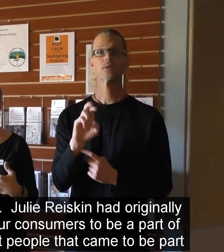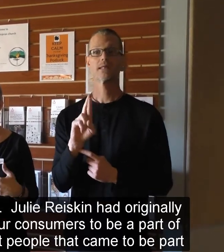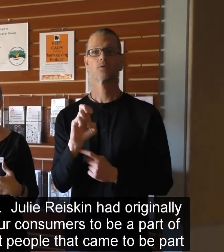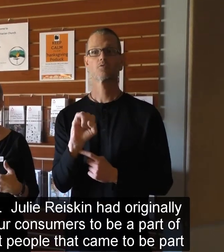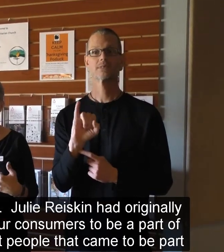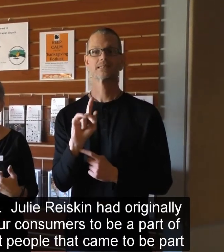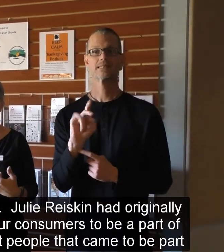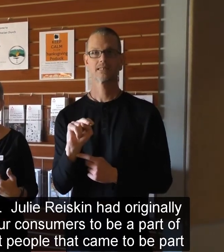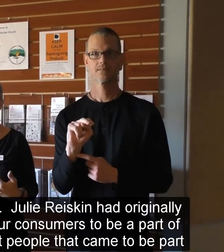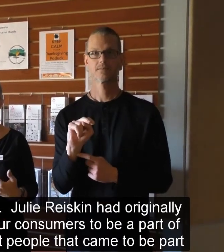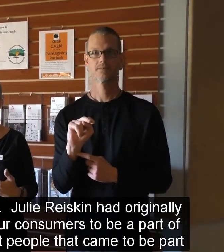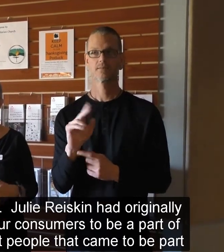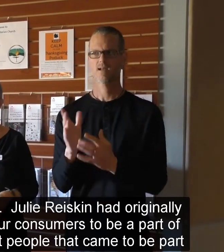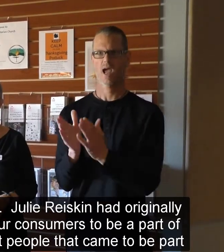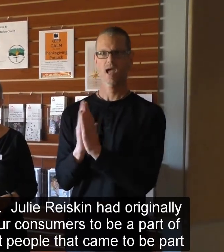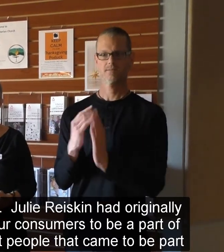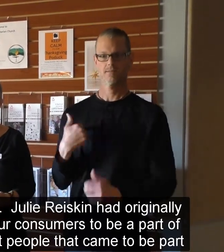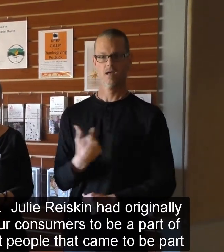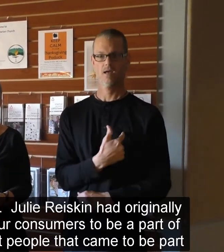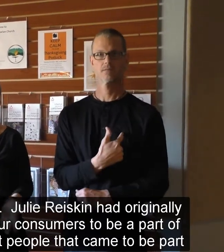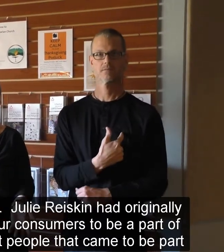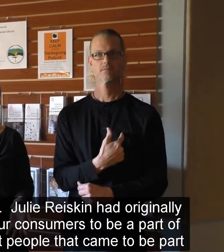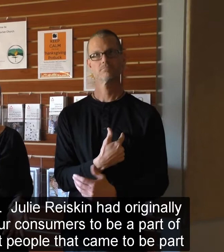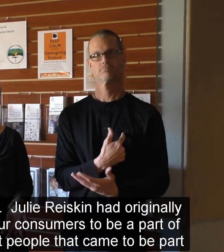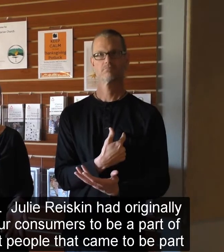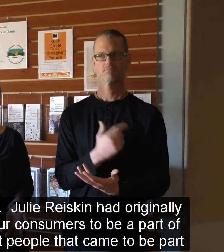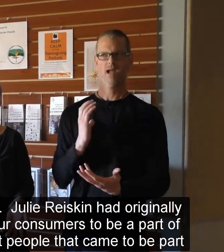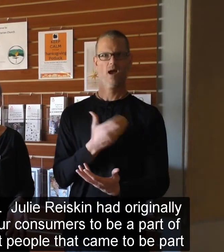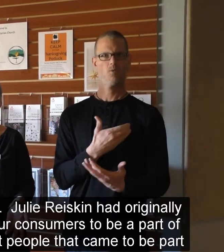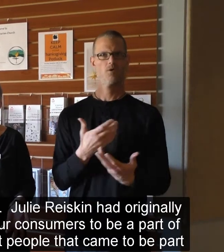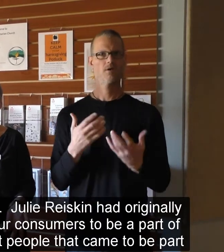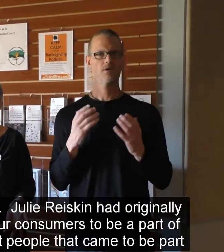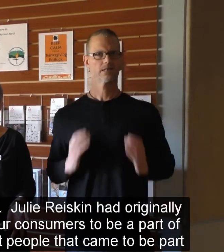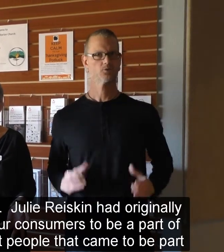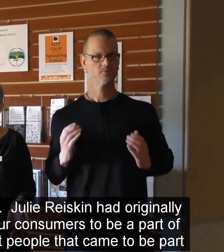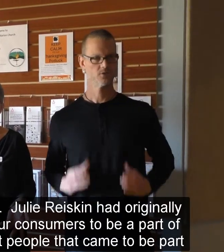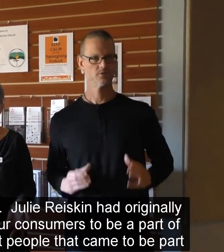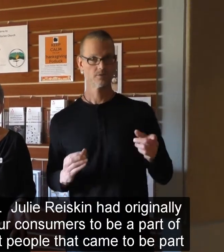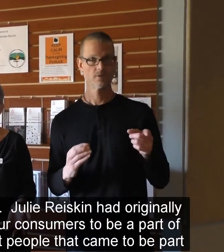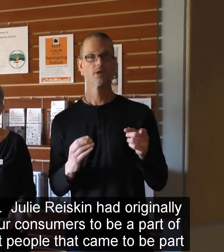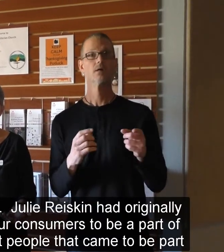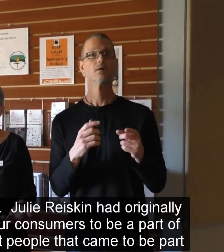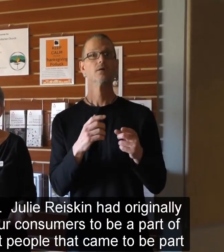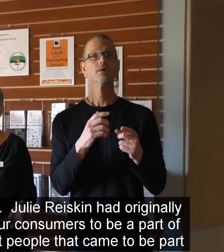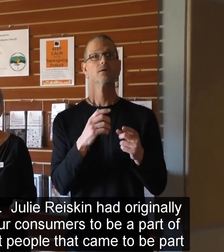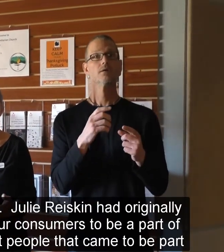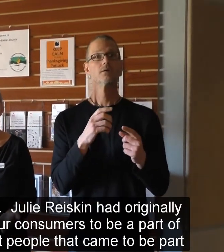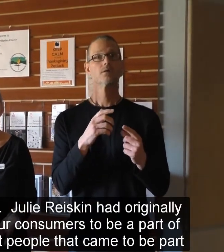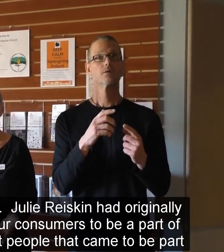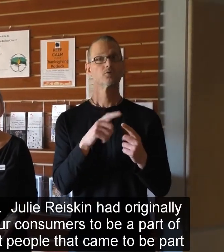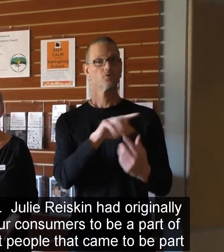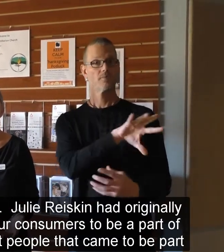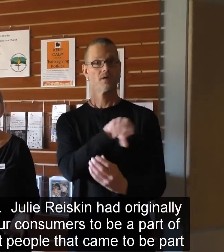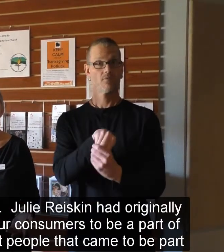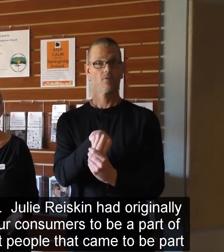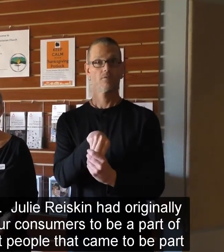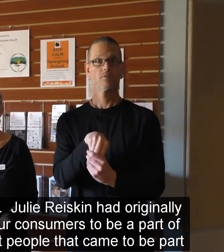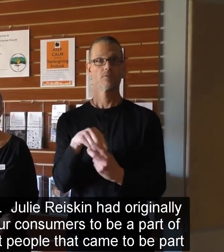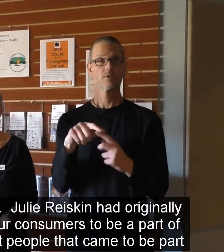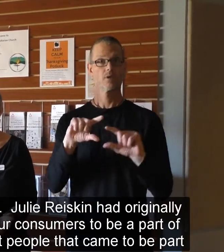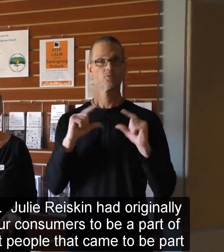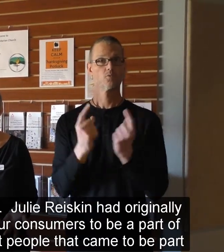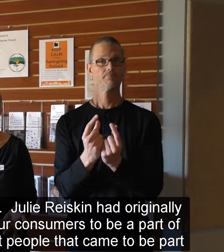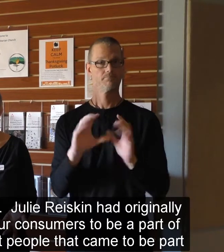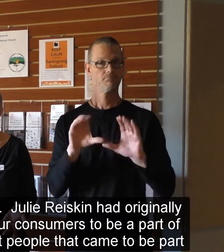asked us to ask our consumers to be a part of a